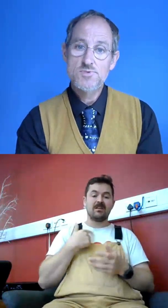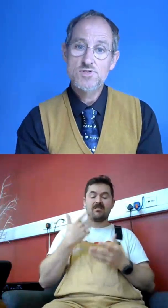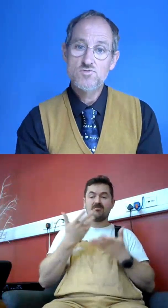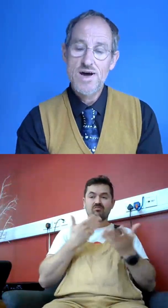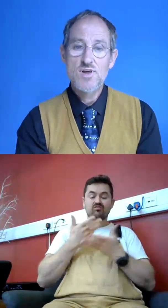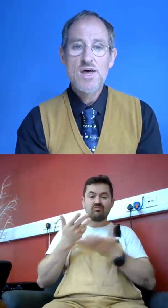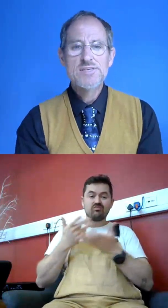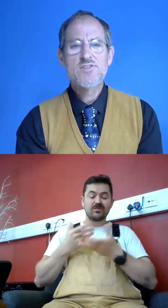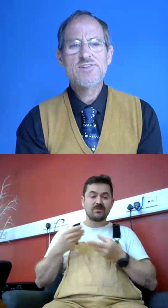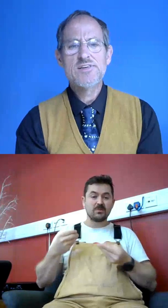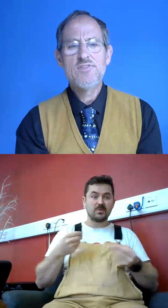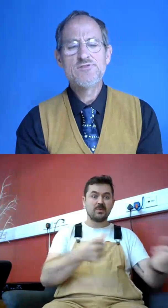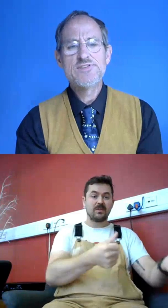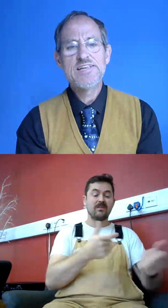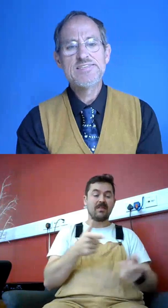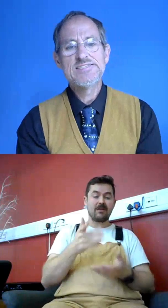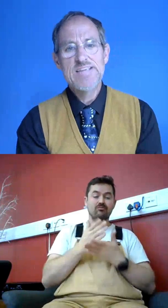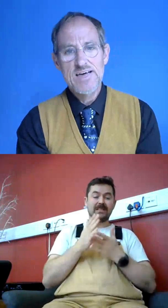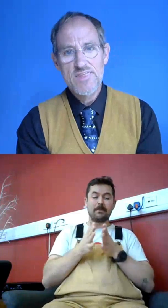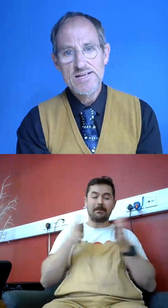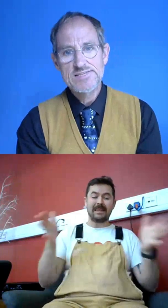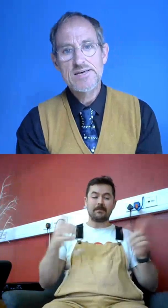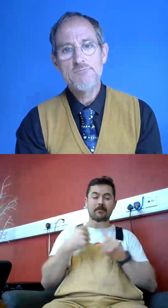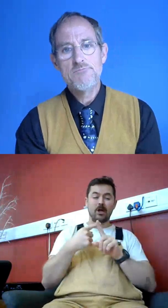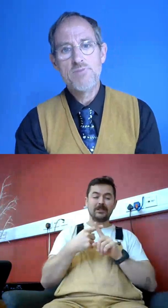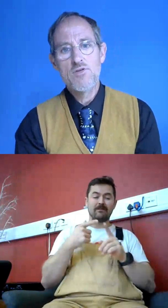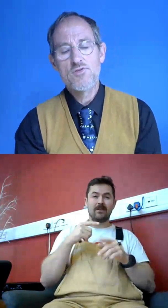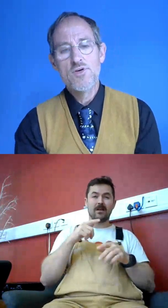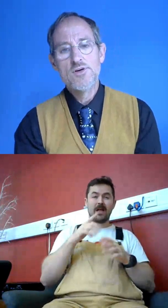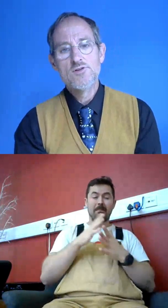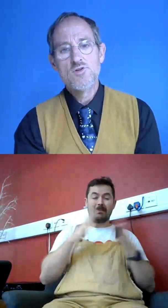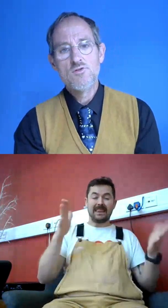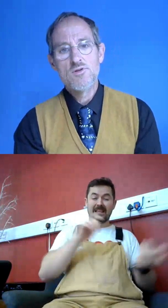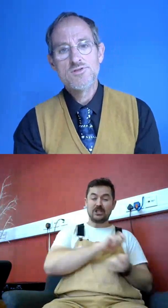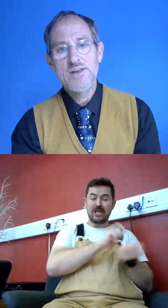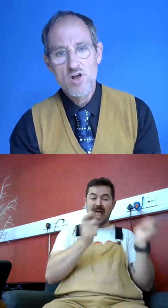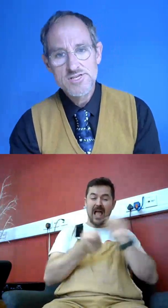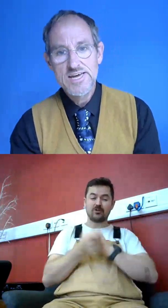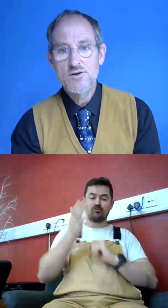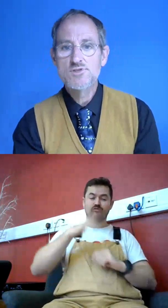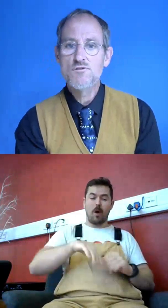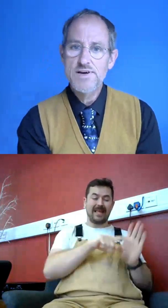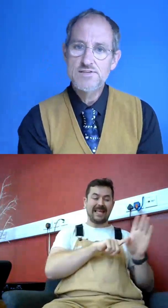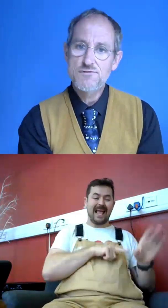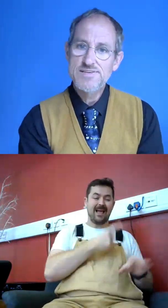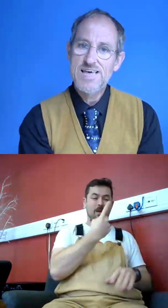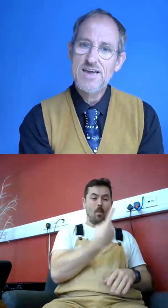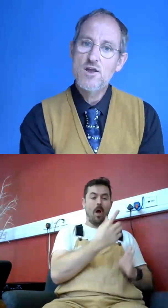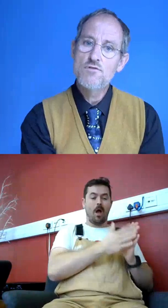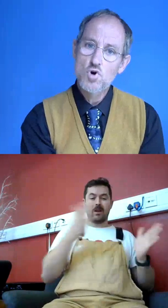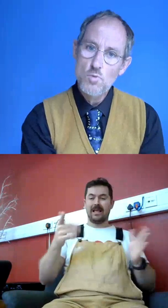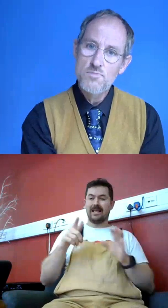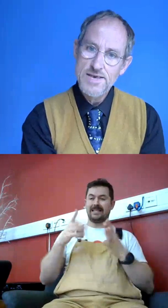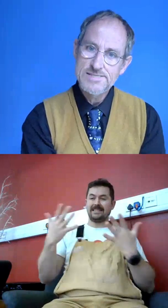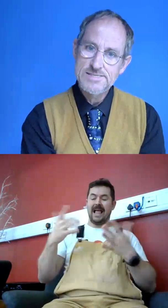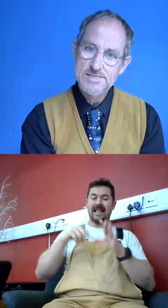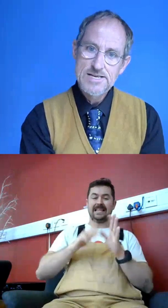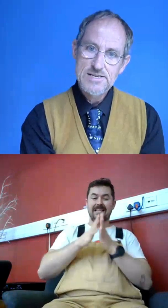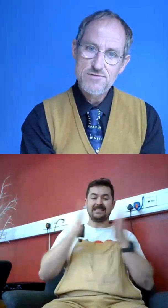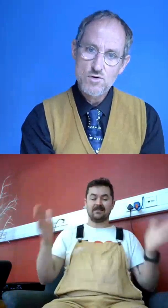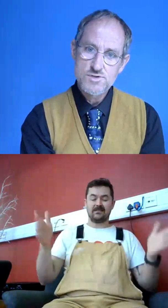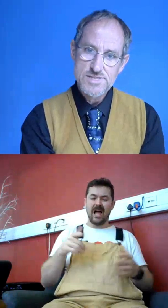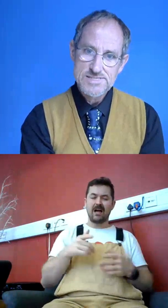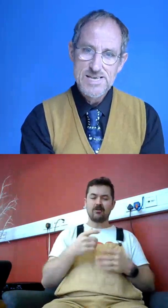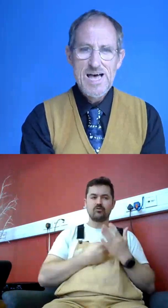there's no interpreter around. So there's facilities like that, both technology and also face-to-face, that can overcome